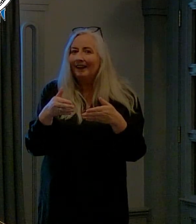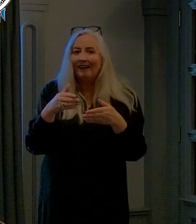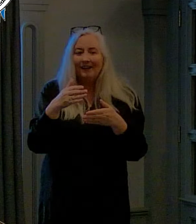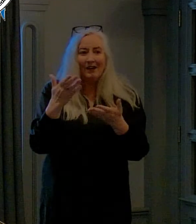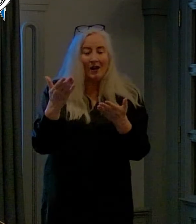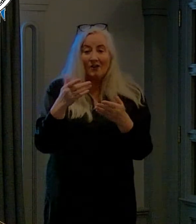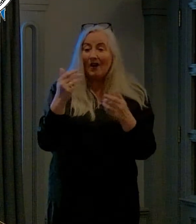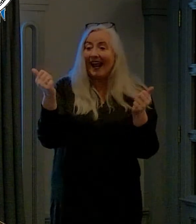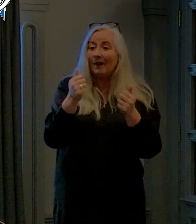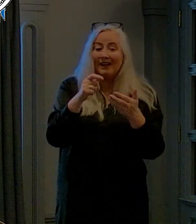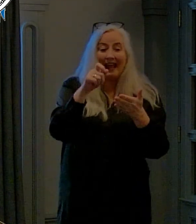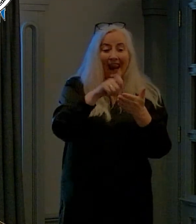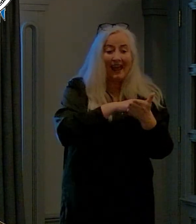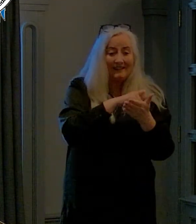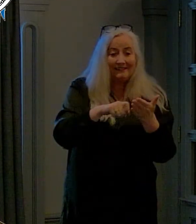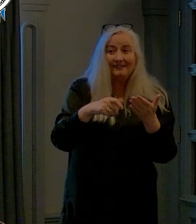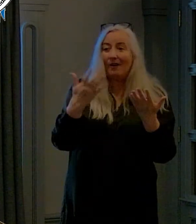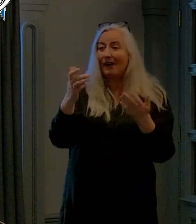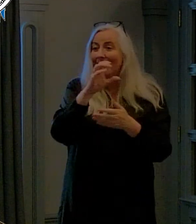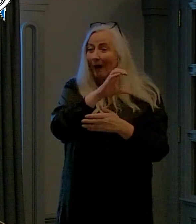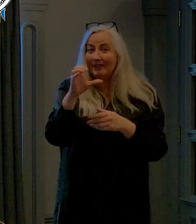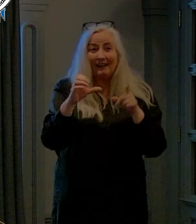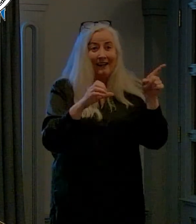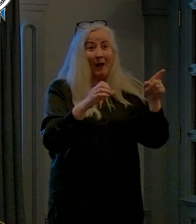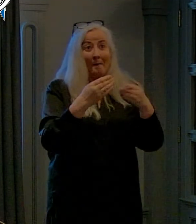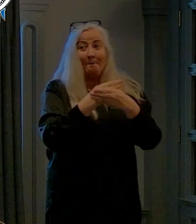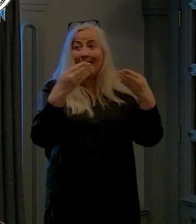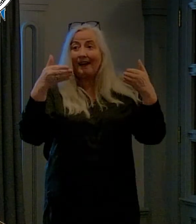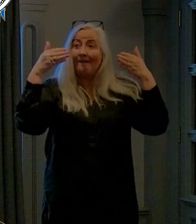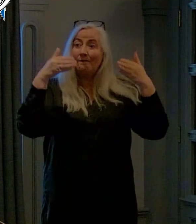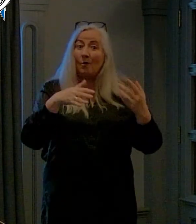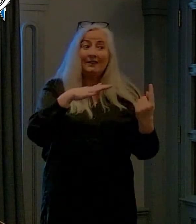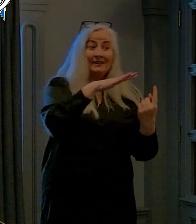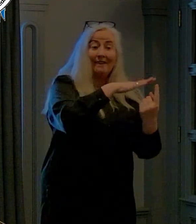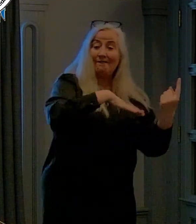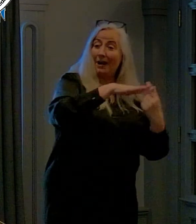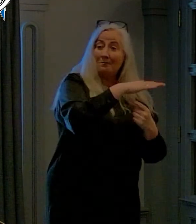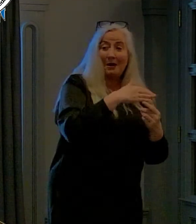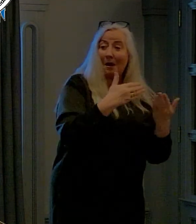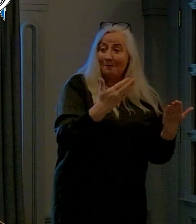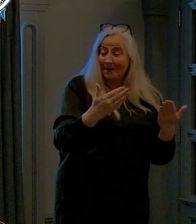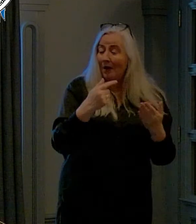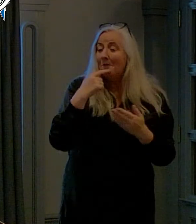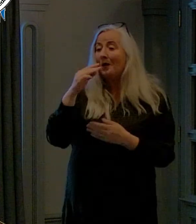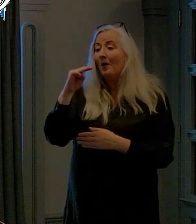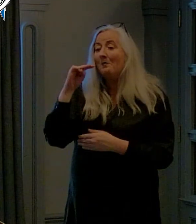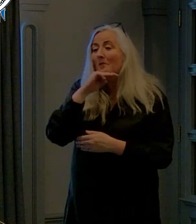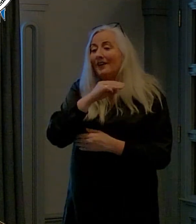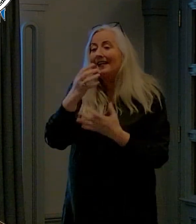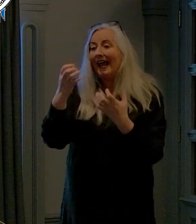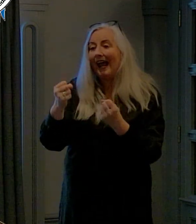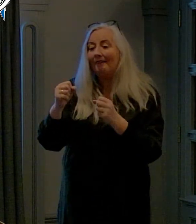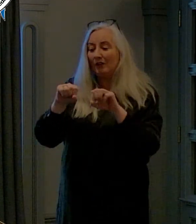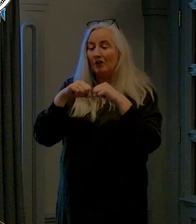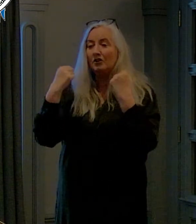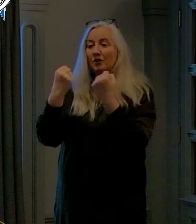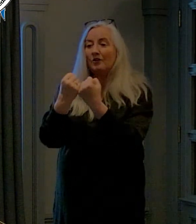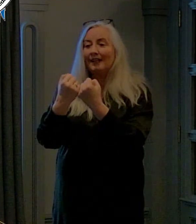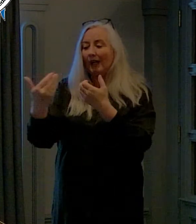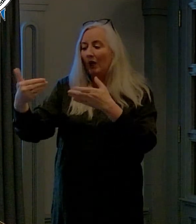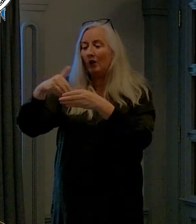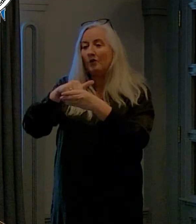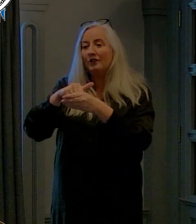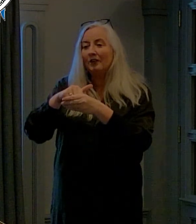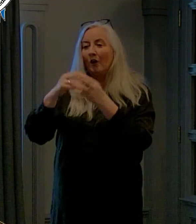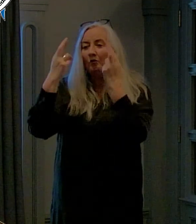the elected members of the council. And that goes for the importance of also having a social inclusion rep on the